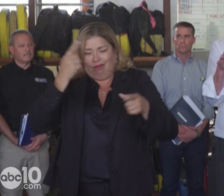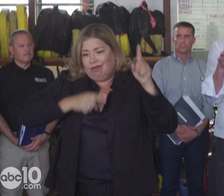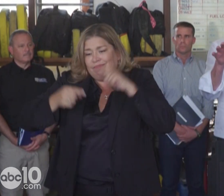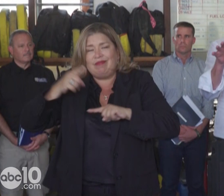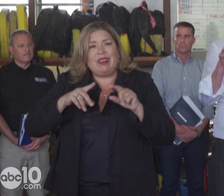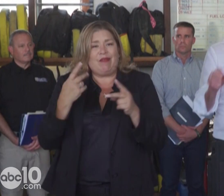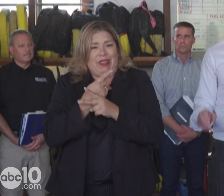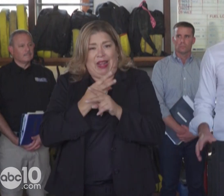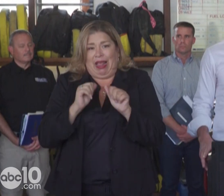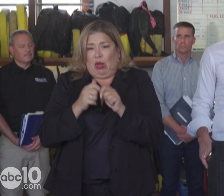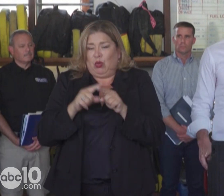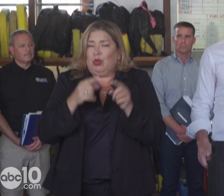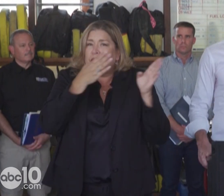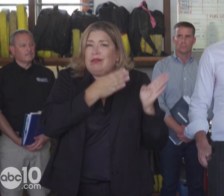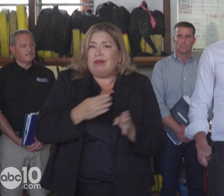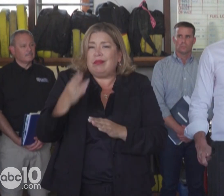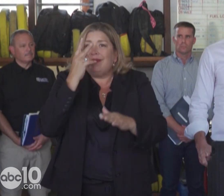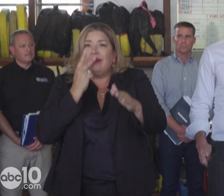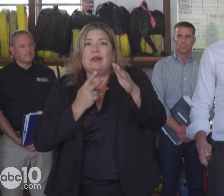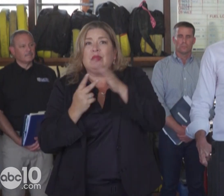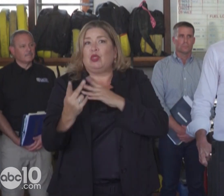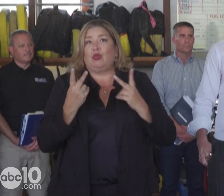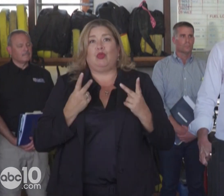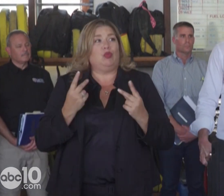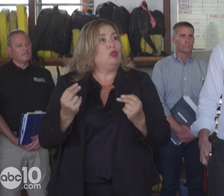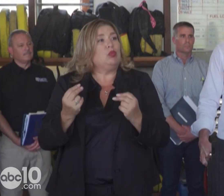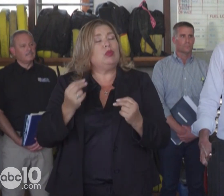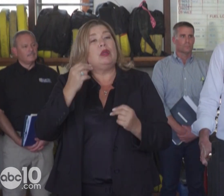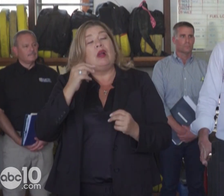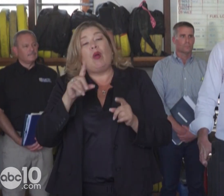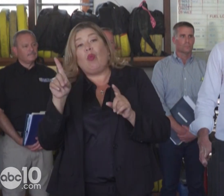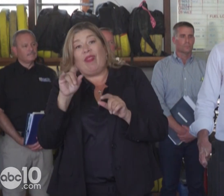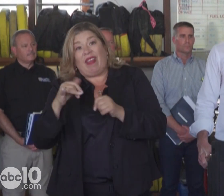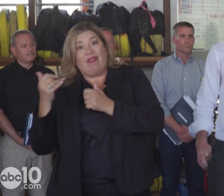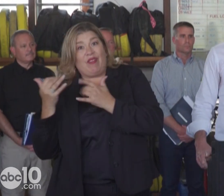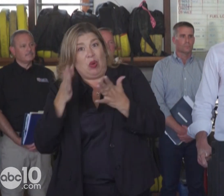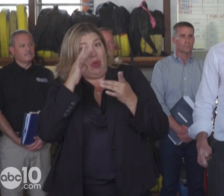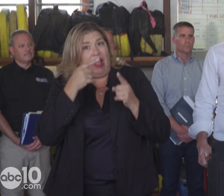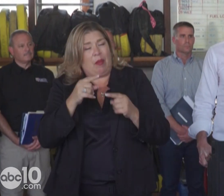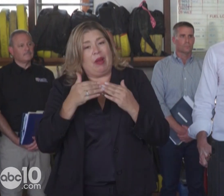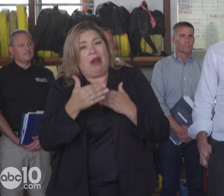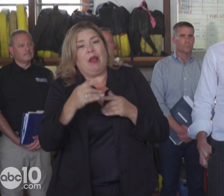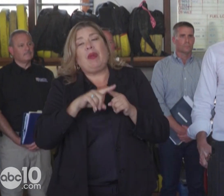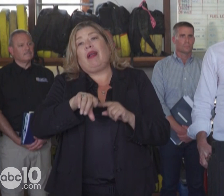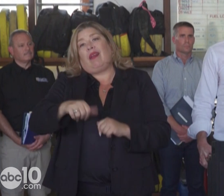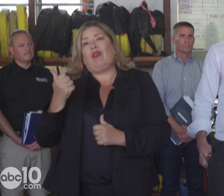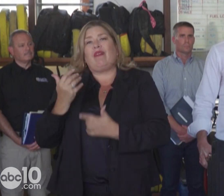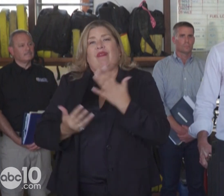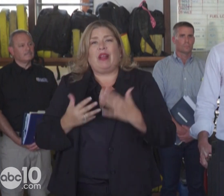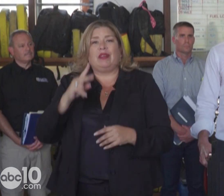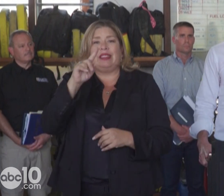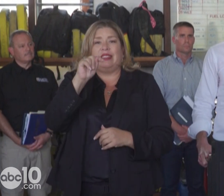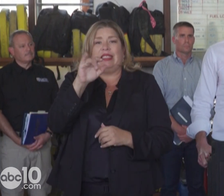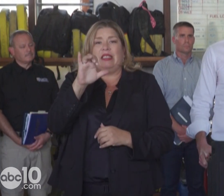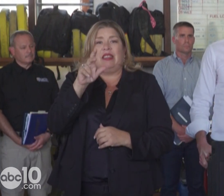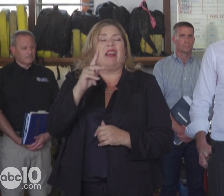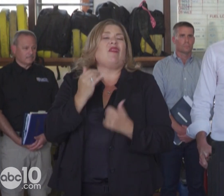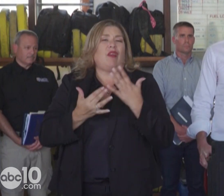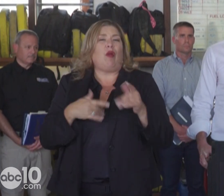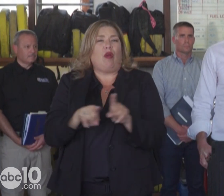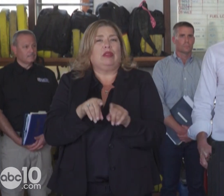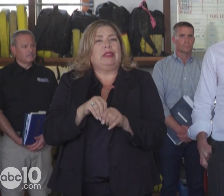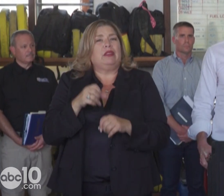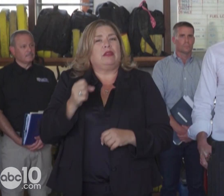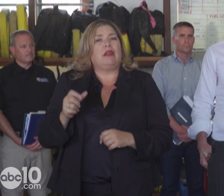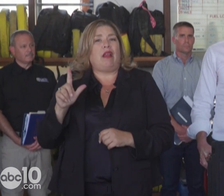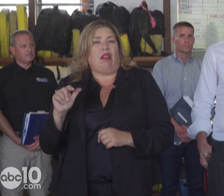to map and anticipate the movement. Not only the Kincade Fire, but the other fires, the Tick Fire in particular in